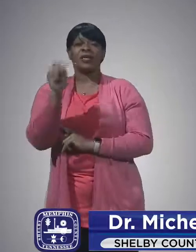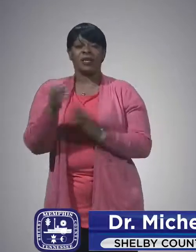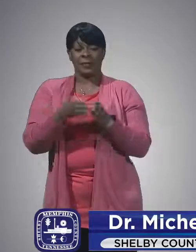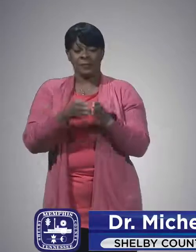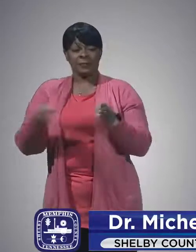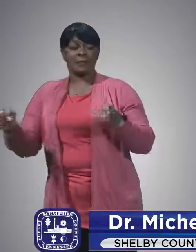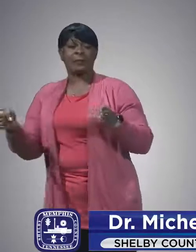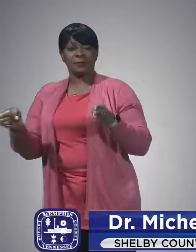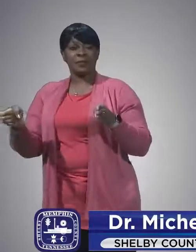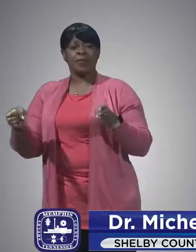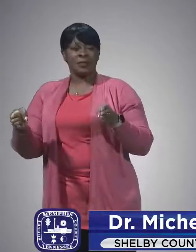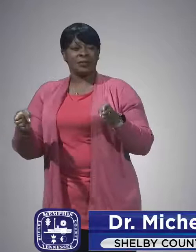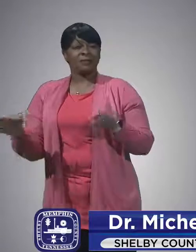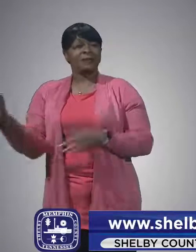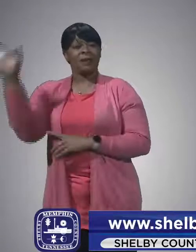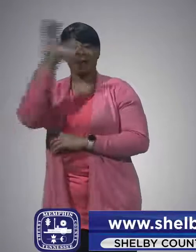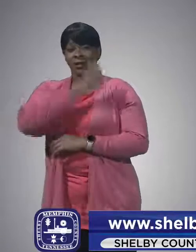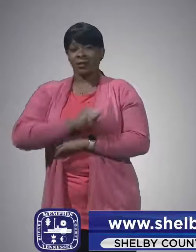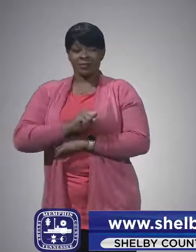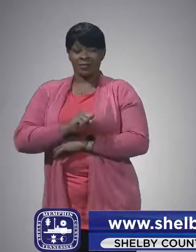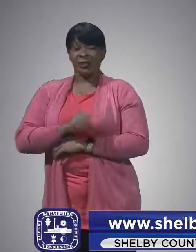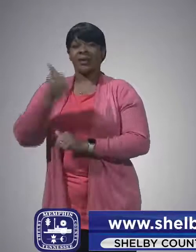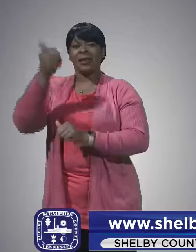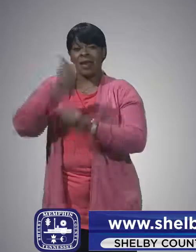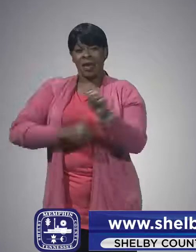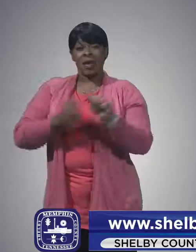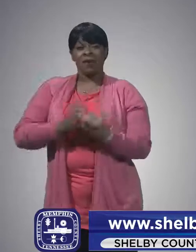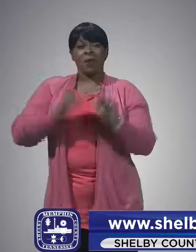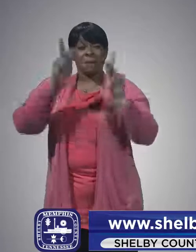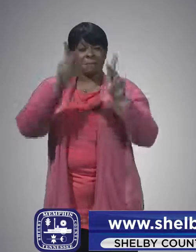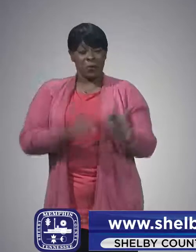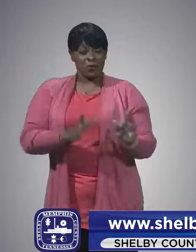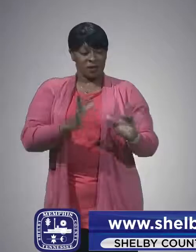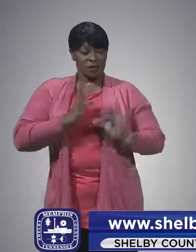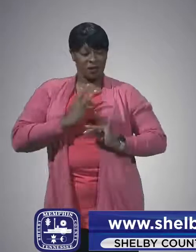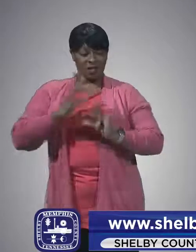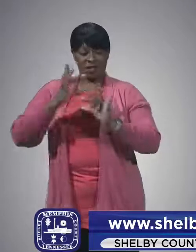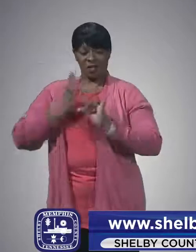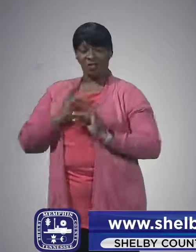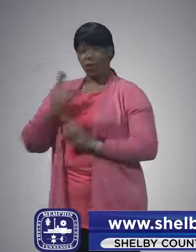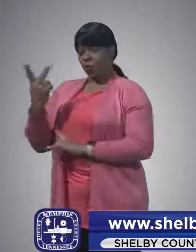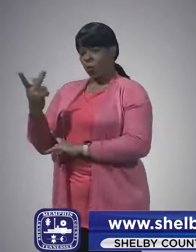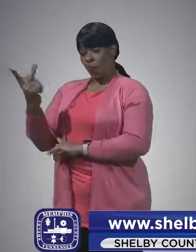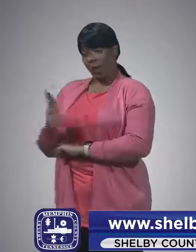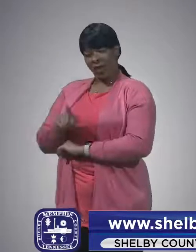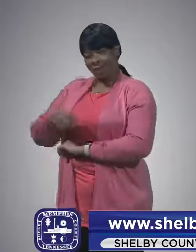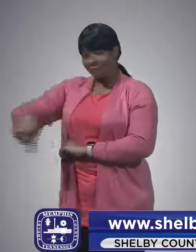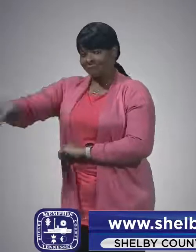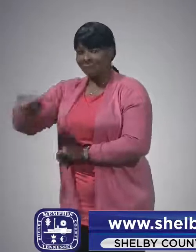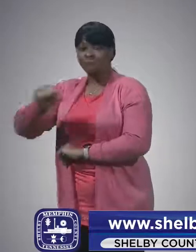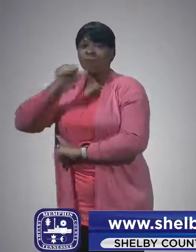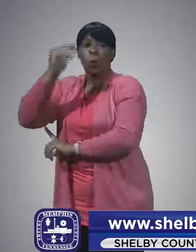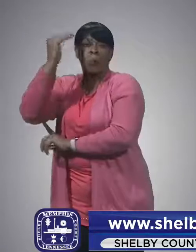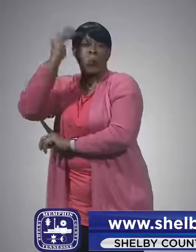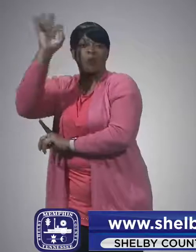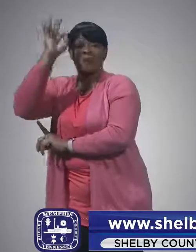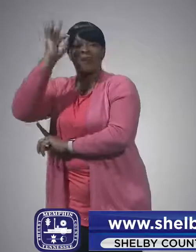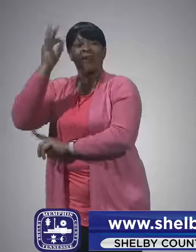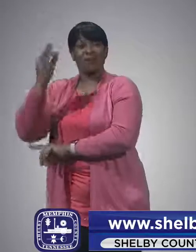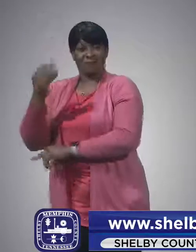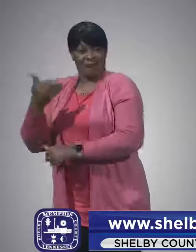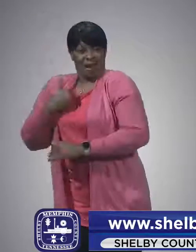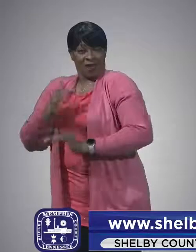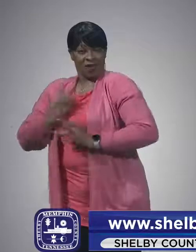days. It is estimated that for every identified case, about another 2.5 are not identified.